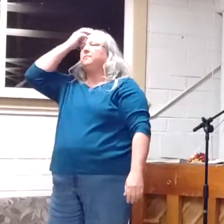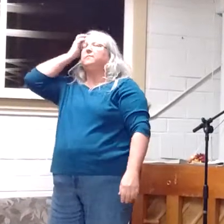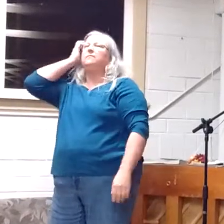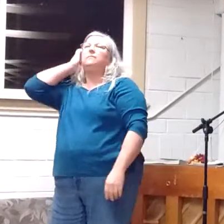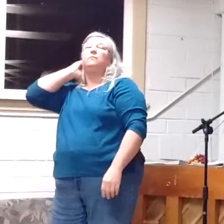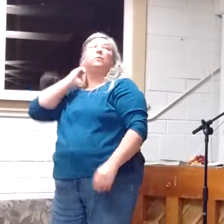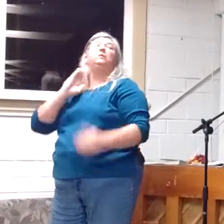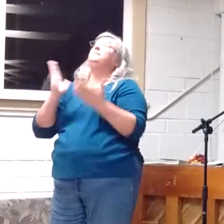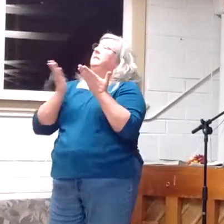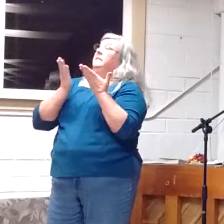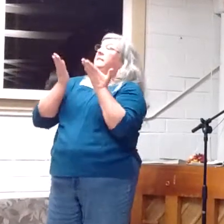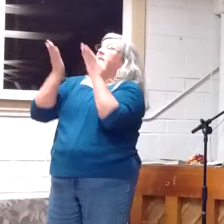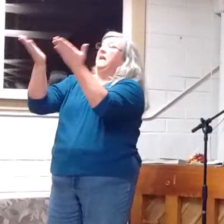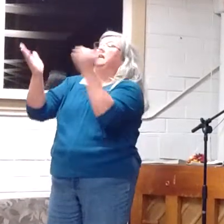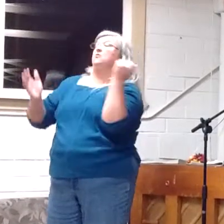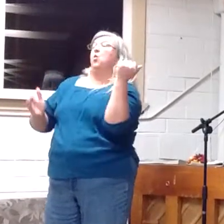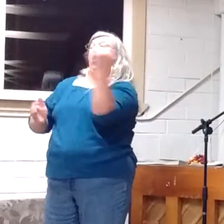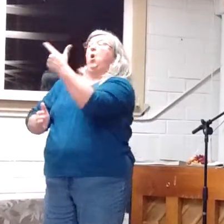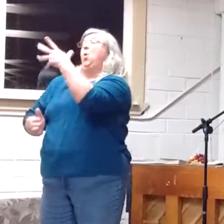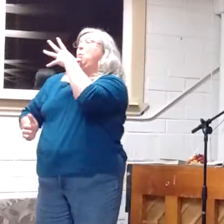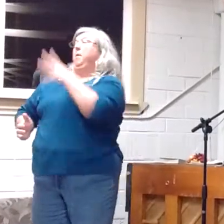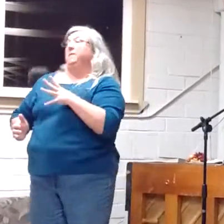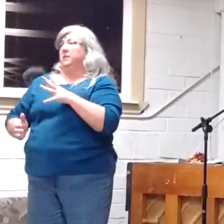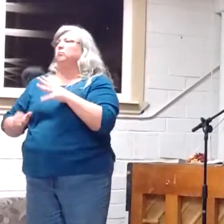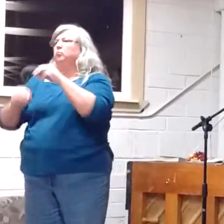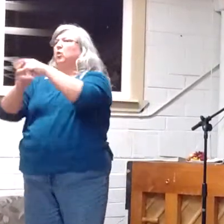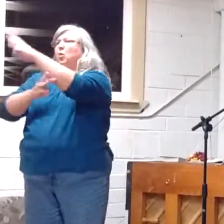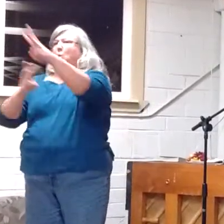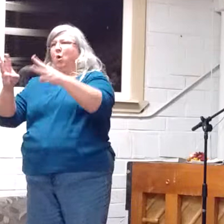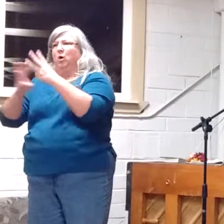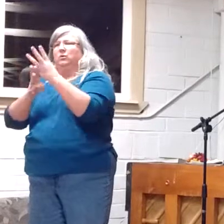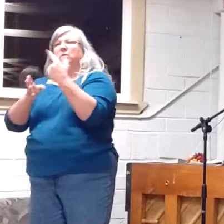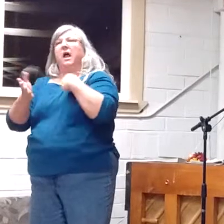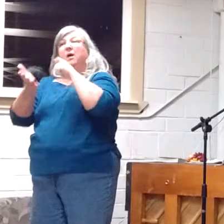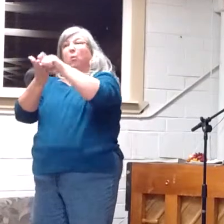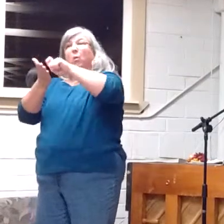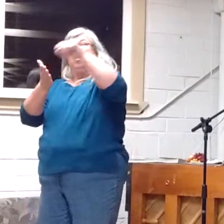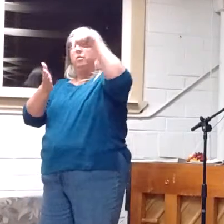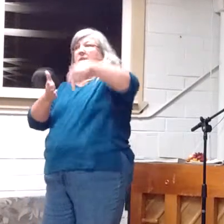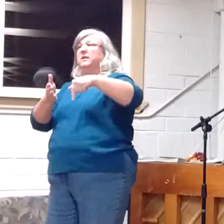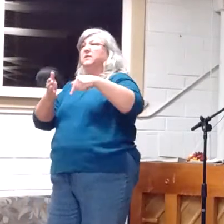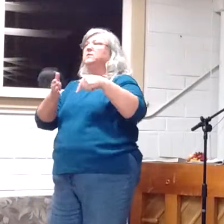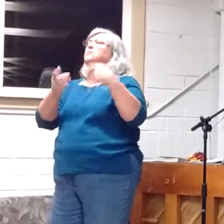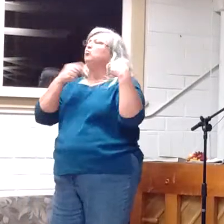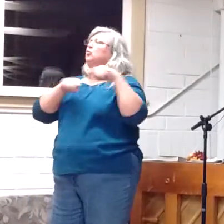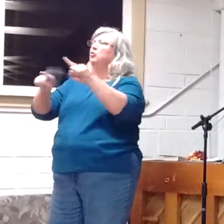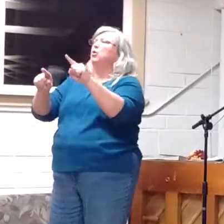is dedicated to all women of the world, and I wrote this during International Women's Day.